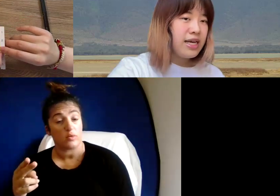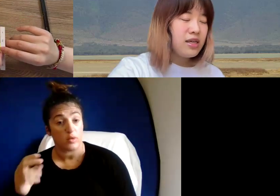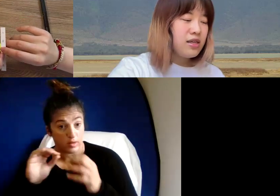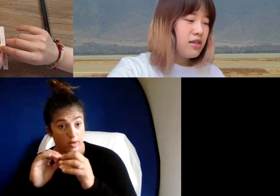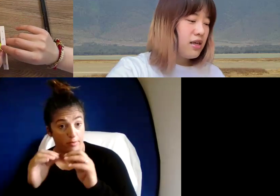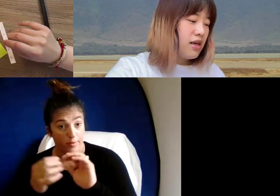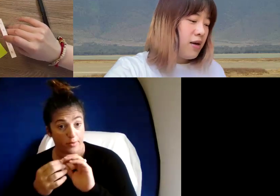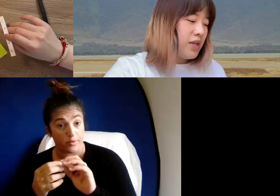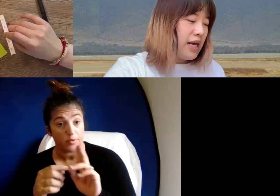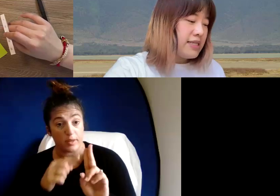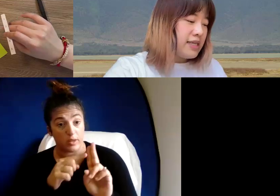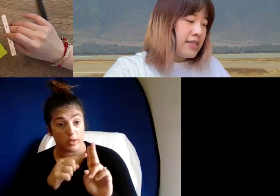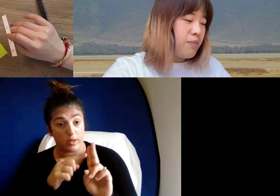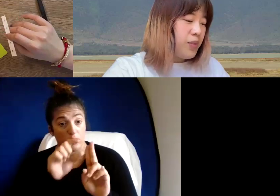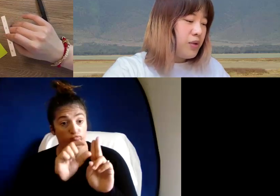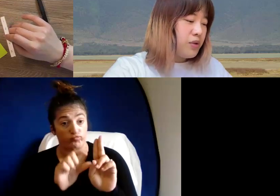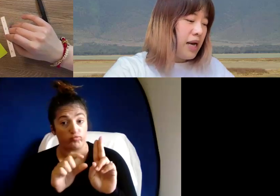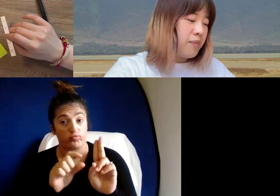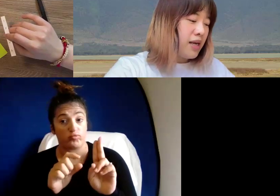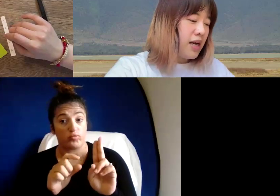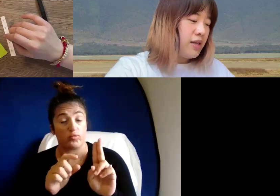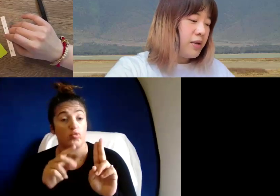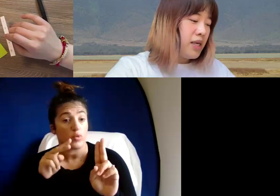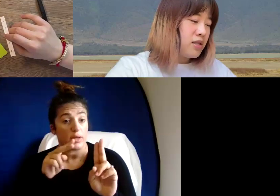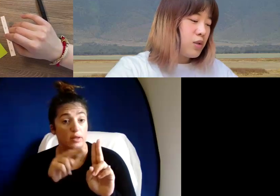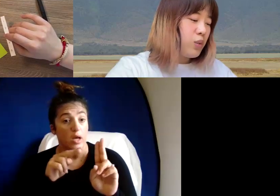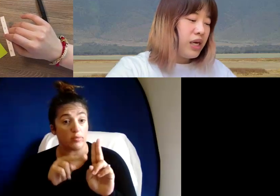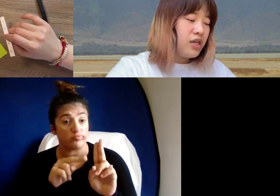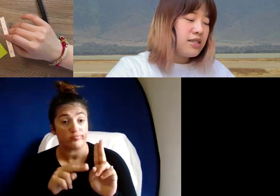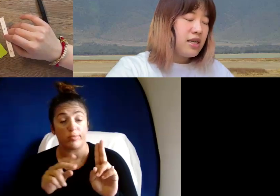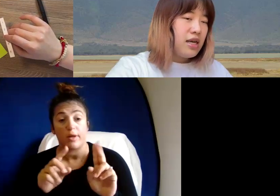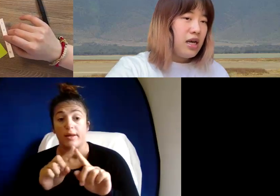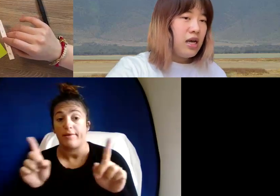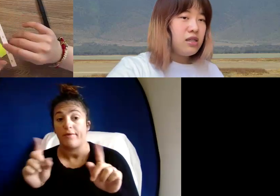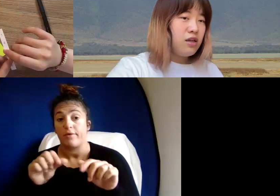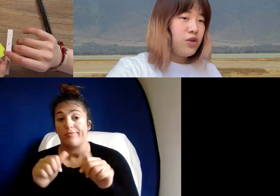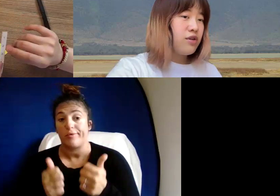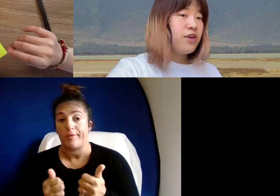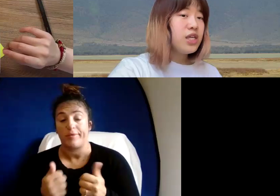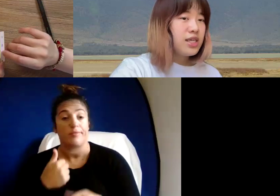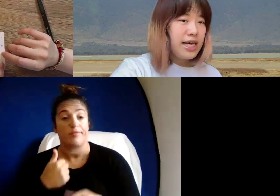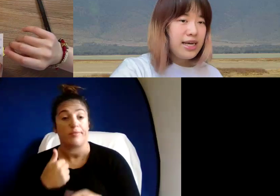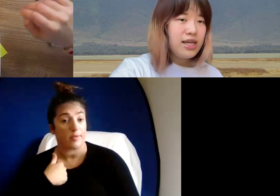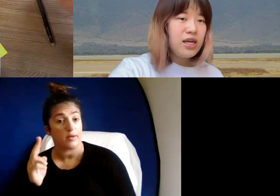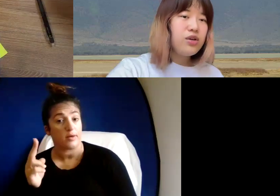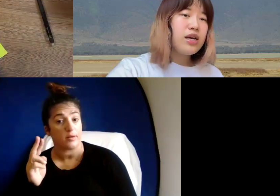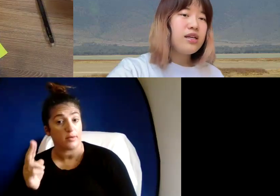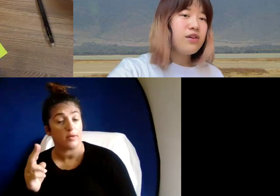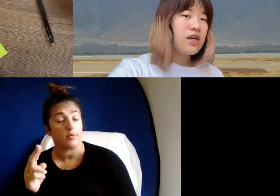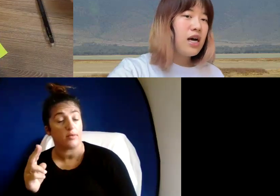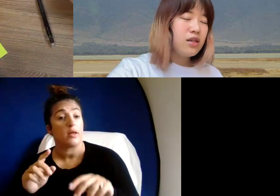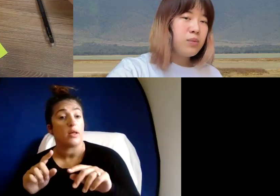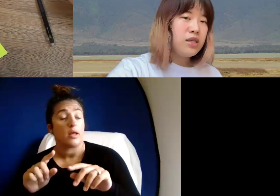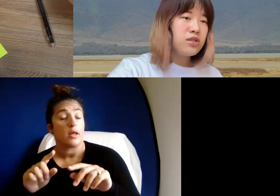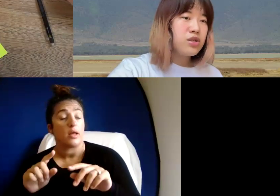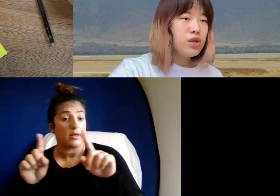you like. As example, I cut them in squares. And if you're very good at it, you can